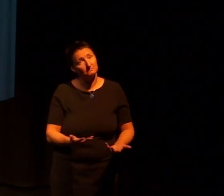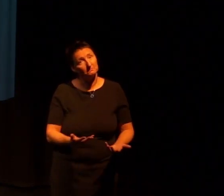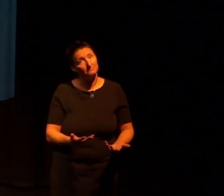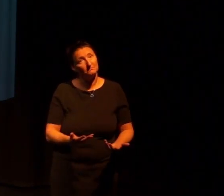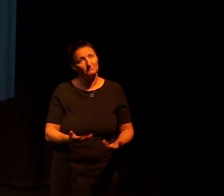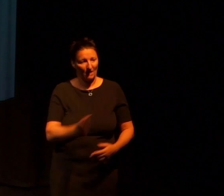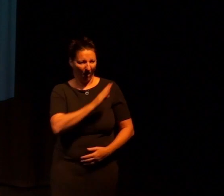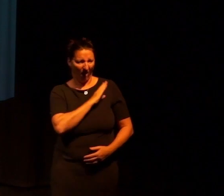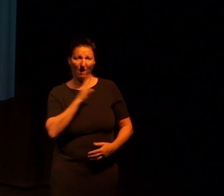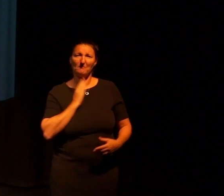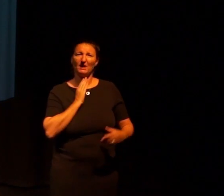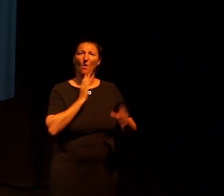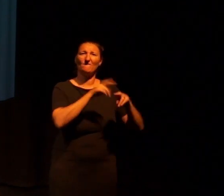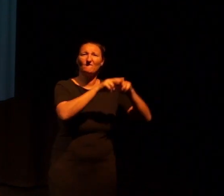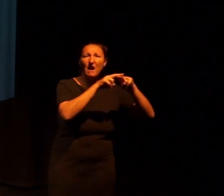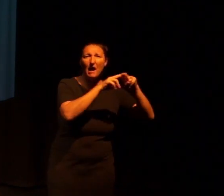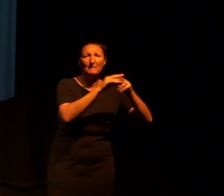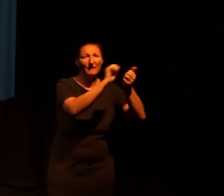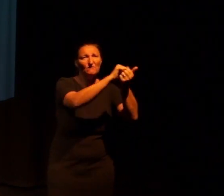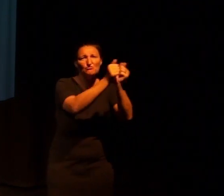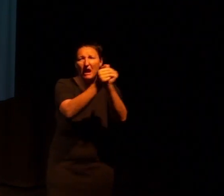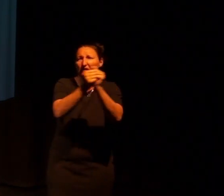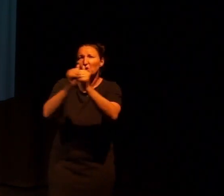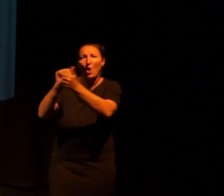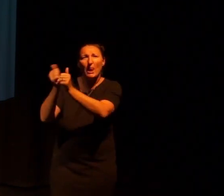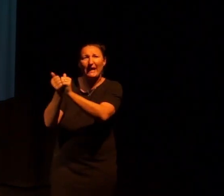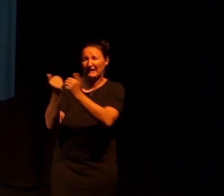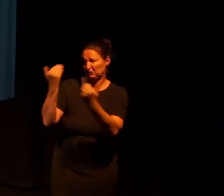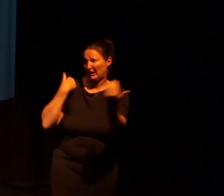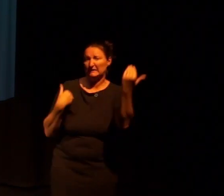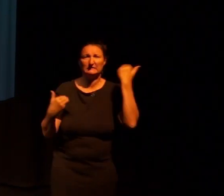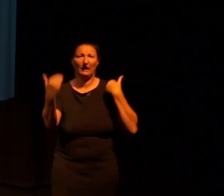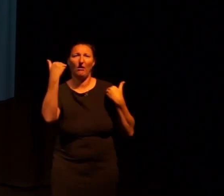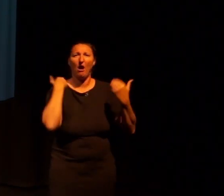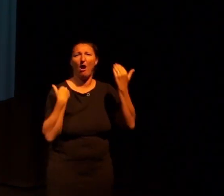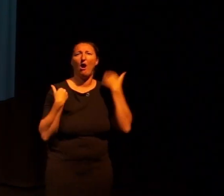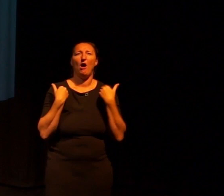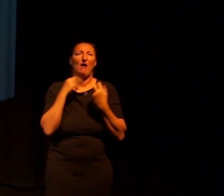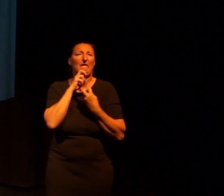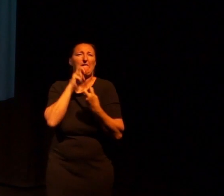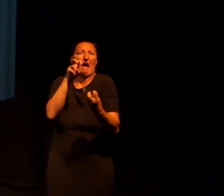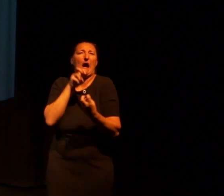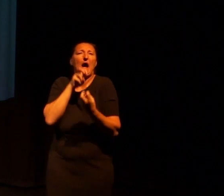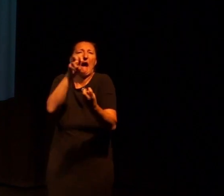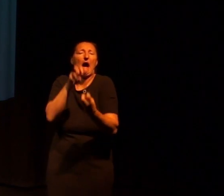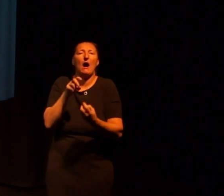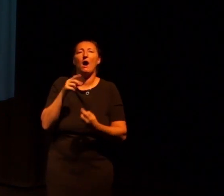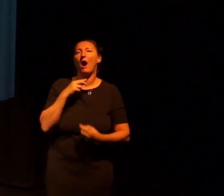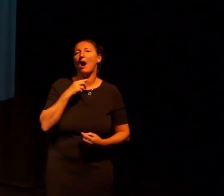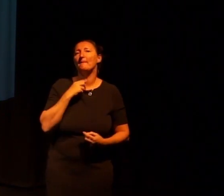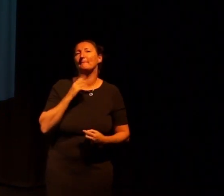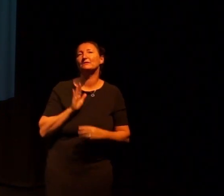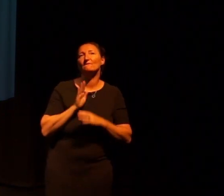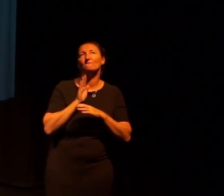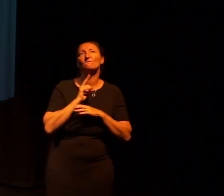An army of relatives, colleagues, well-meaning friends chasing her, with high-pitched horns honking,